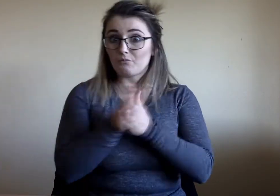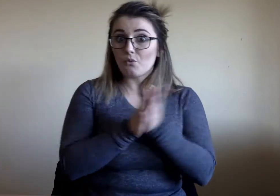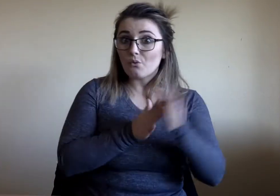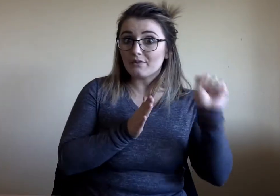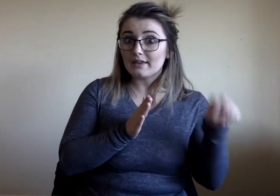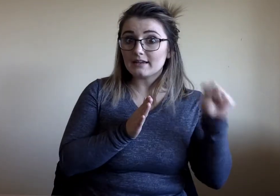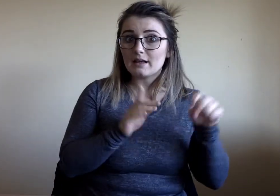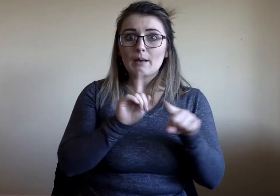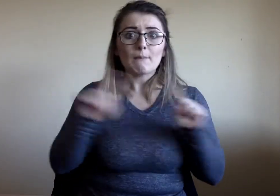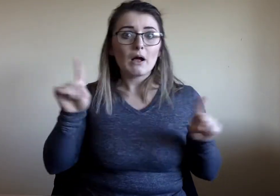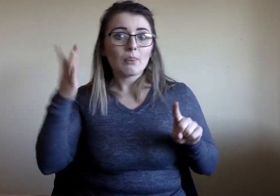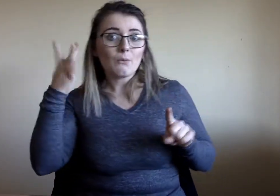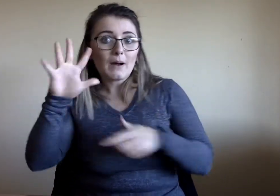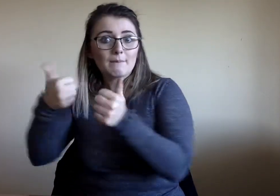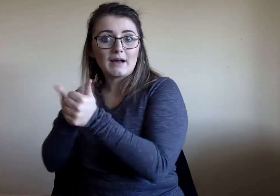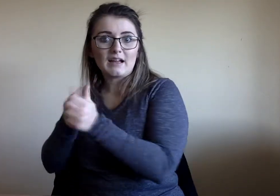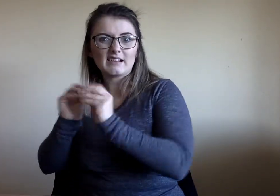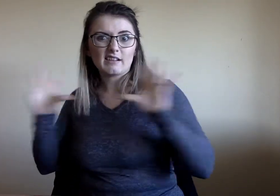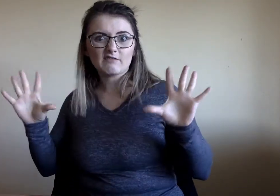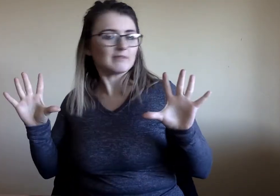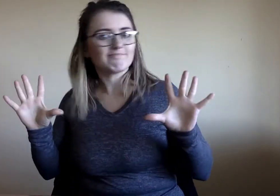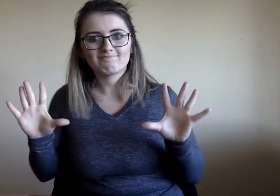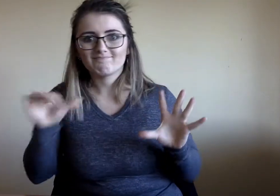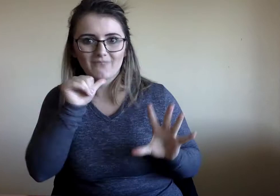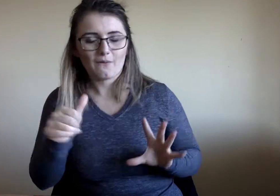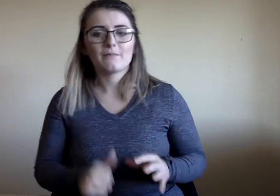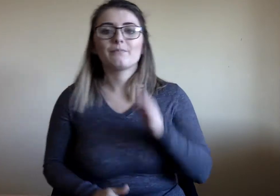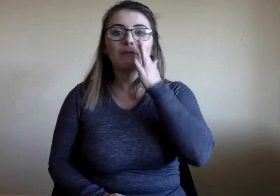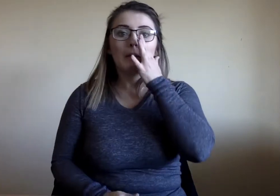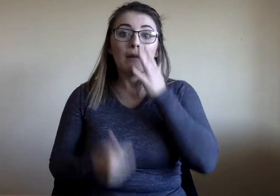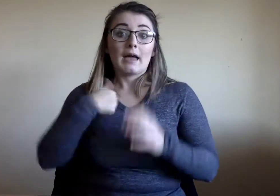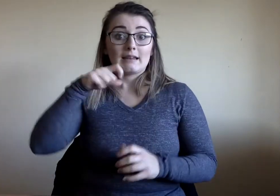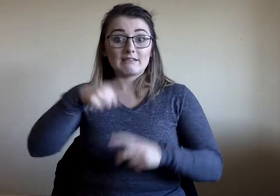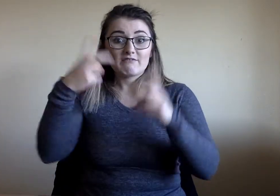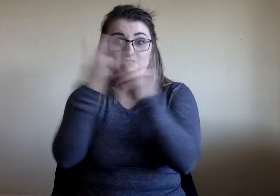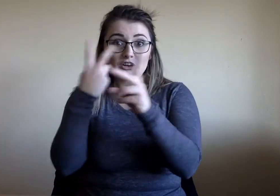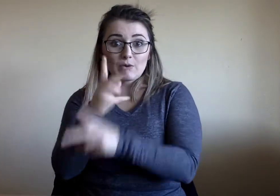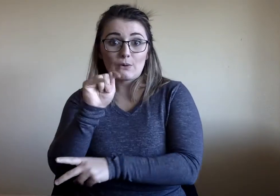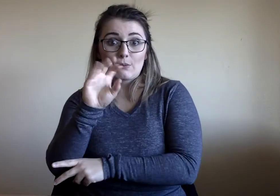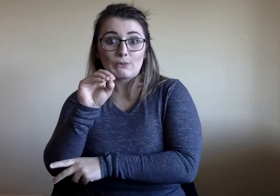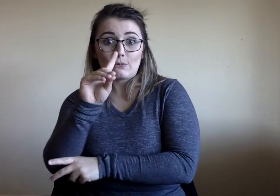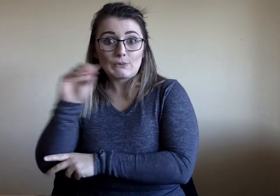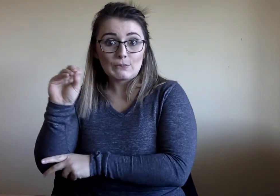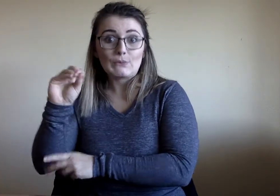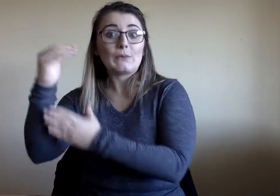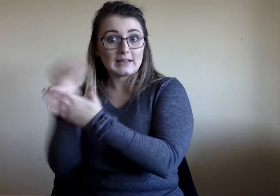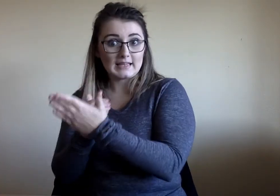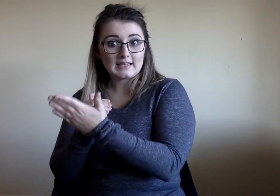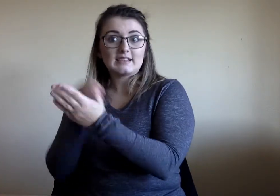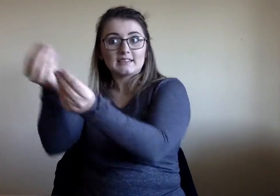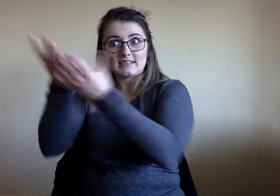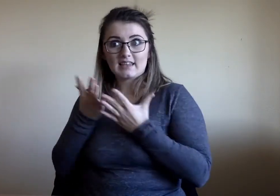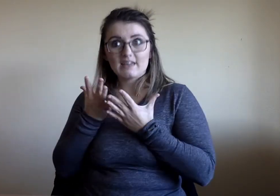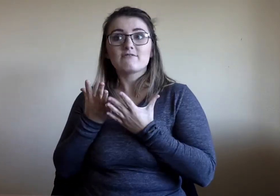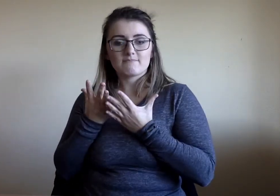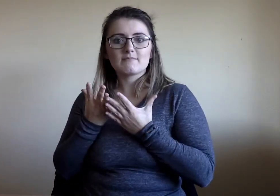that why clarified. I needed to figure out a to-do list that gave me step 1, 2, and 3. And I'm not talking about